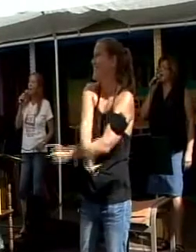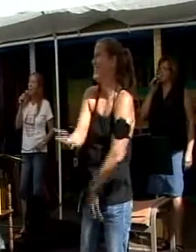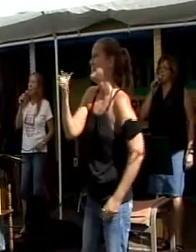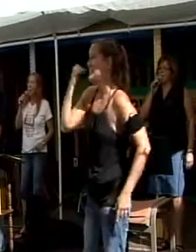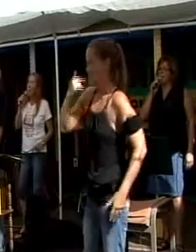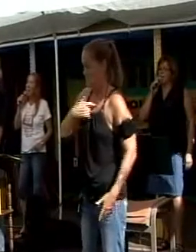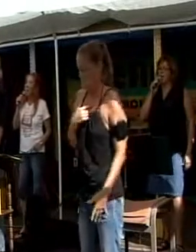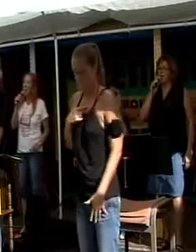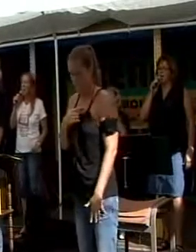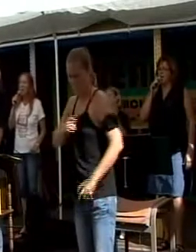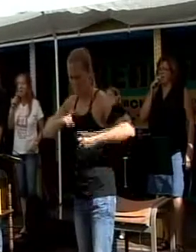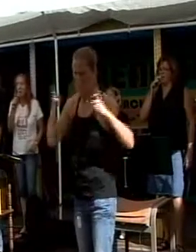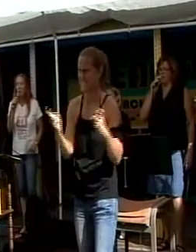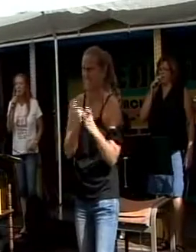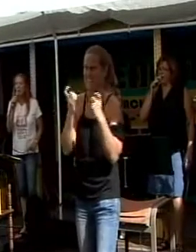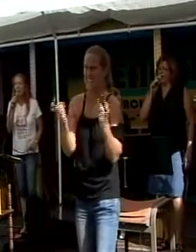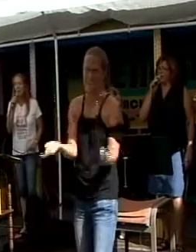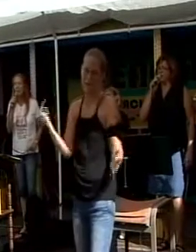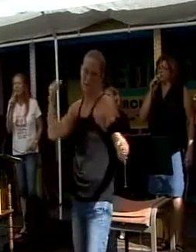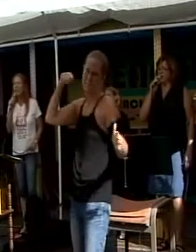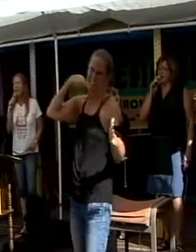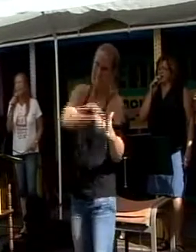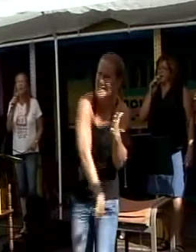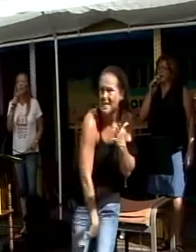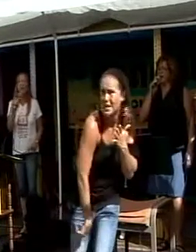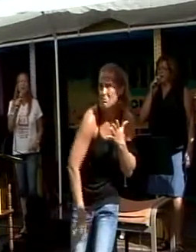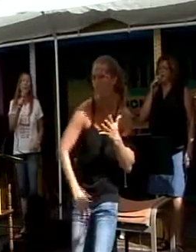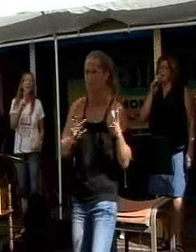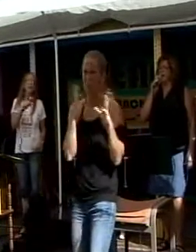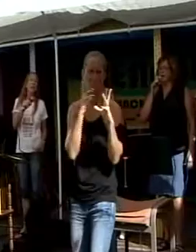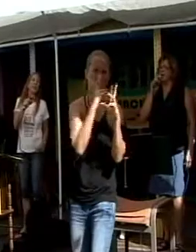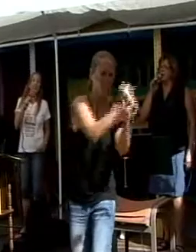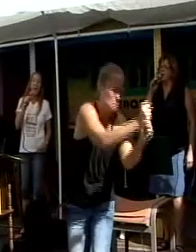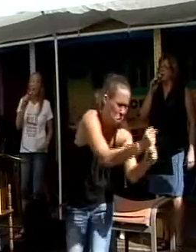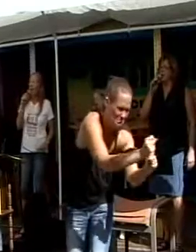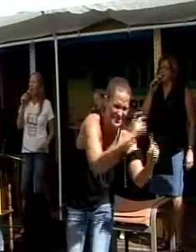lose my step and I make fools?